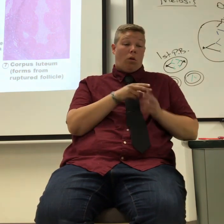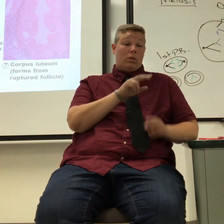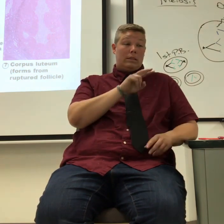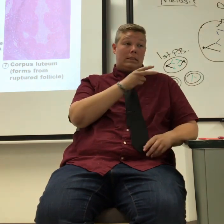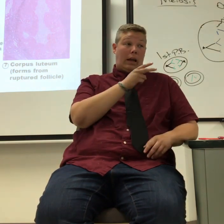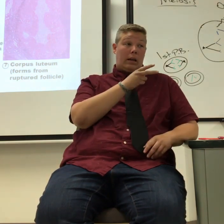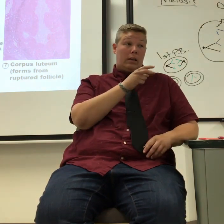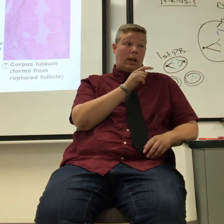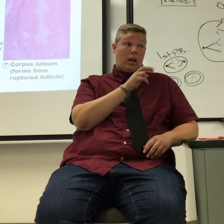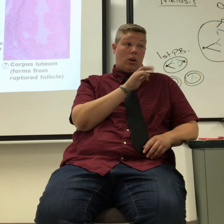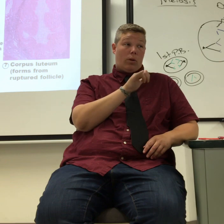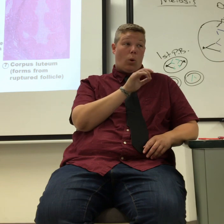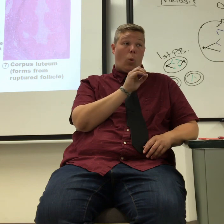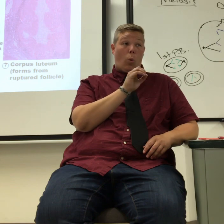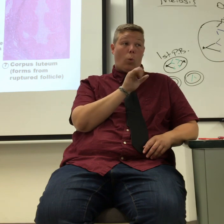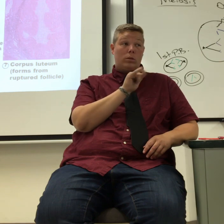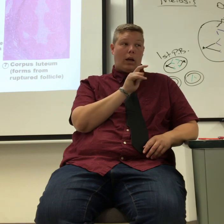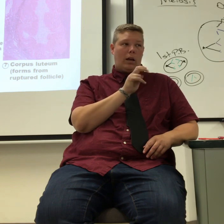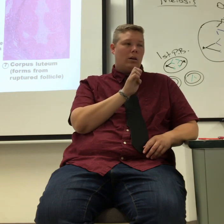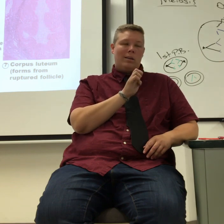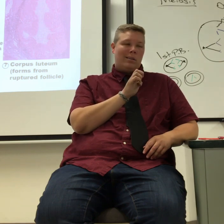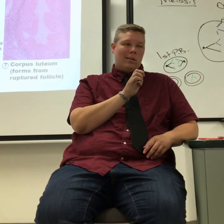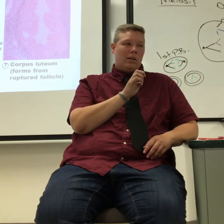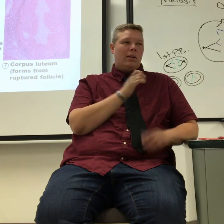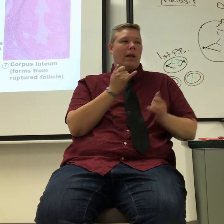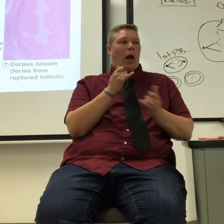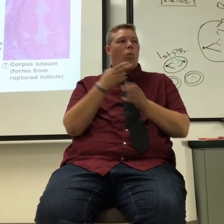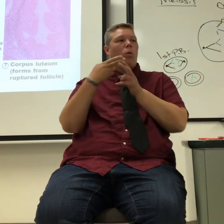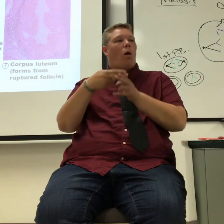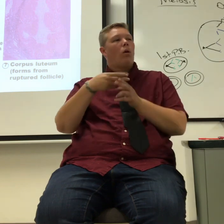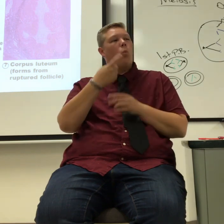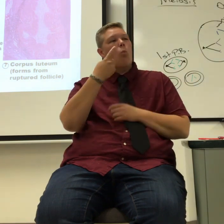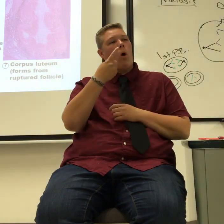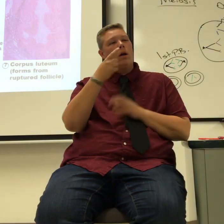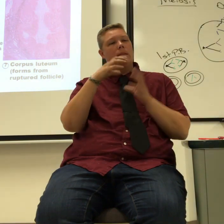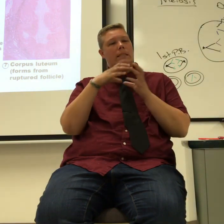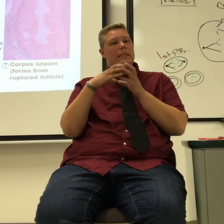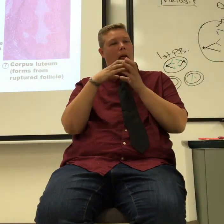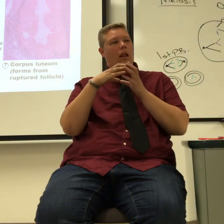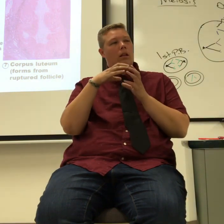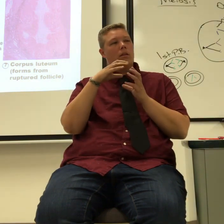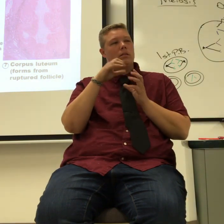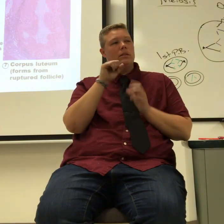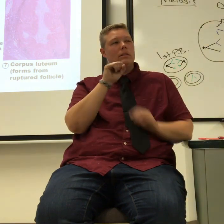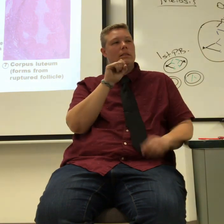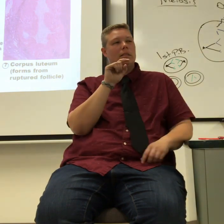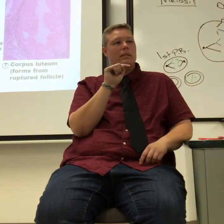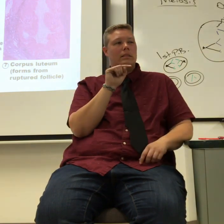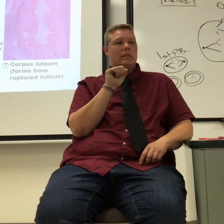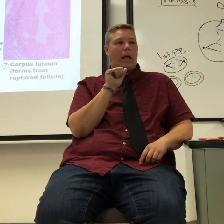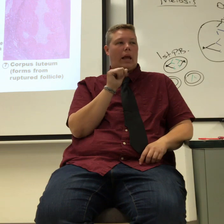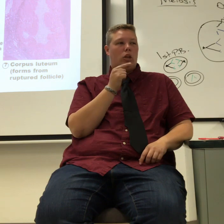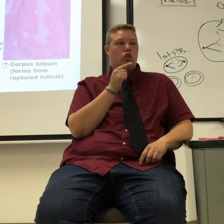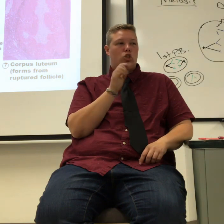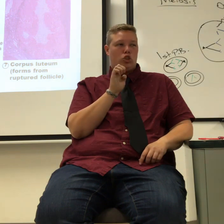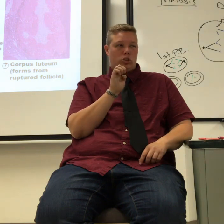Once you fertilize, it's like you call it the 1 cell stage. It all started off as 1 cell.